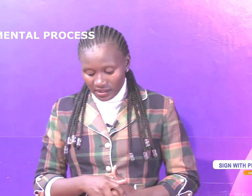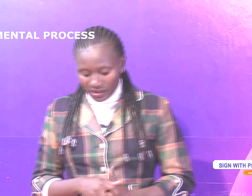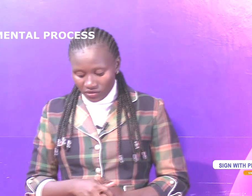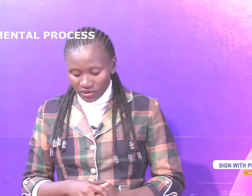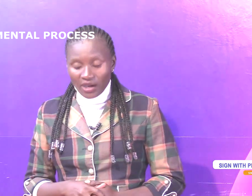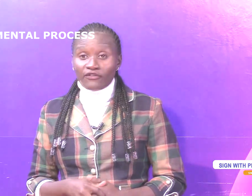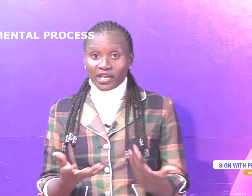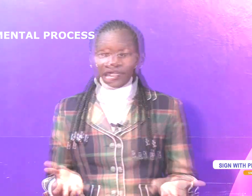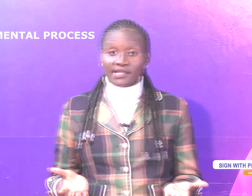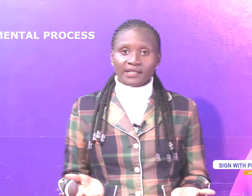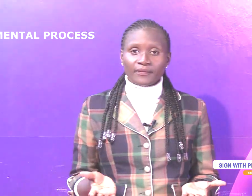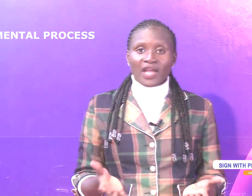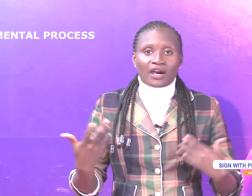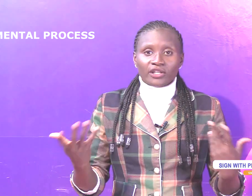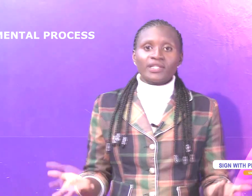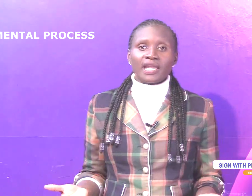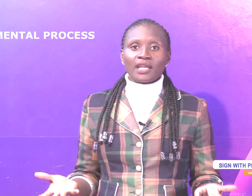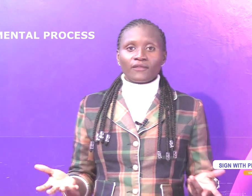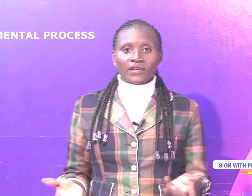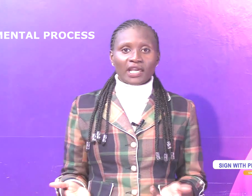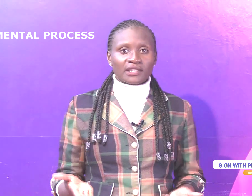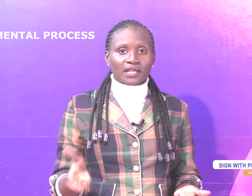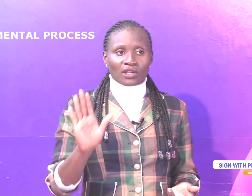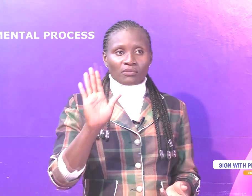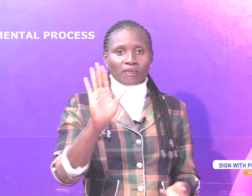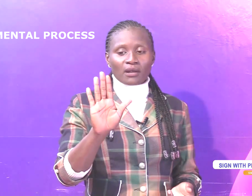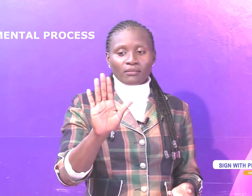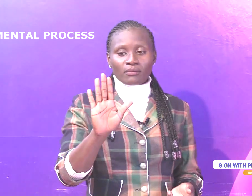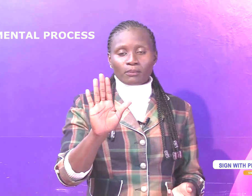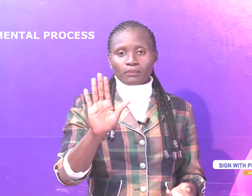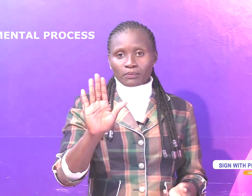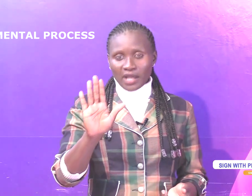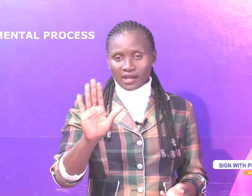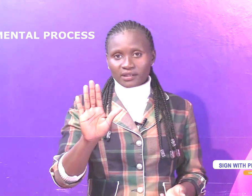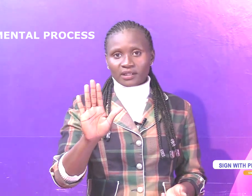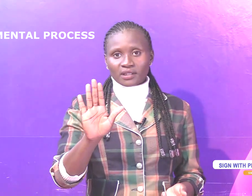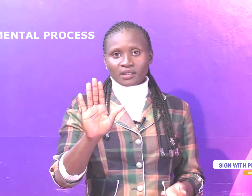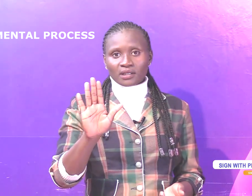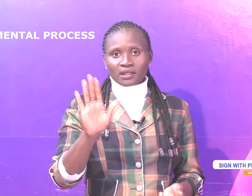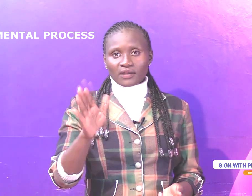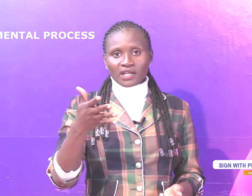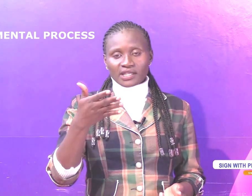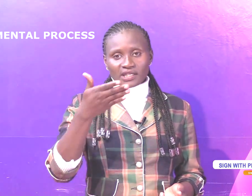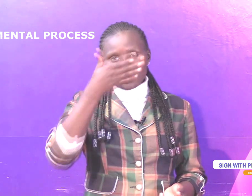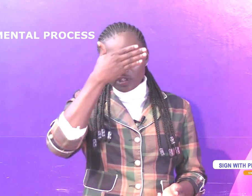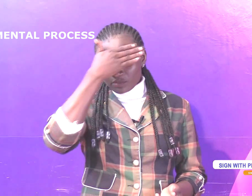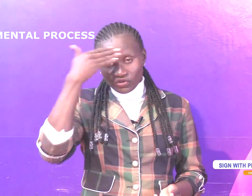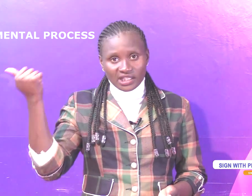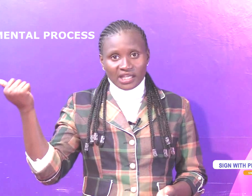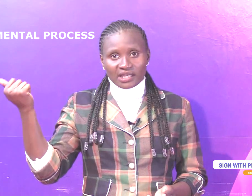have forget. How do we sign forget? Palm, hand, the fingers, and then you just push it like moving on